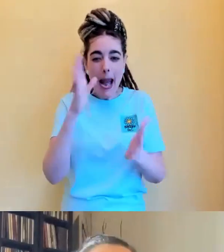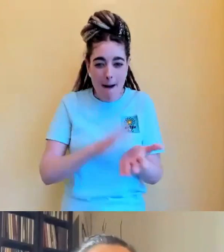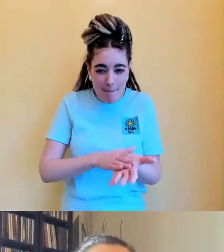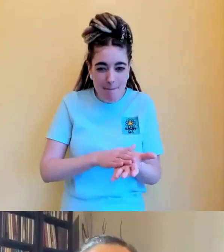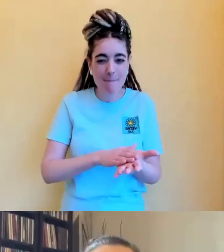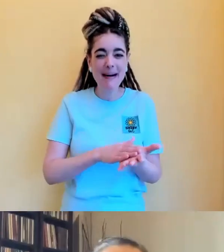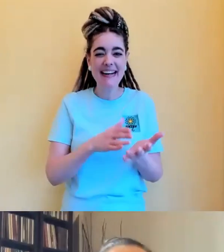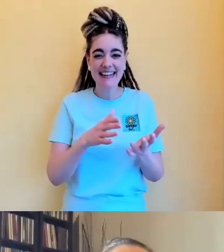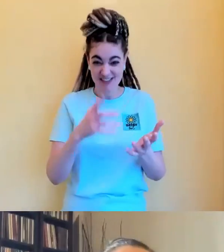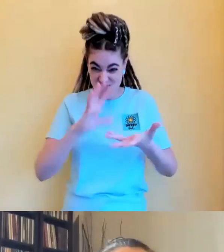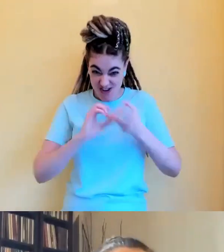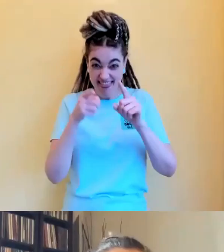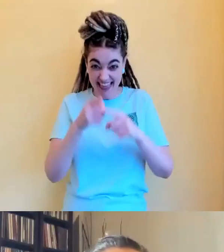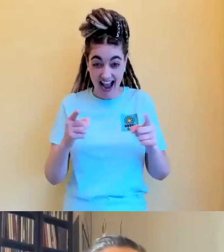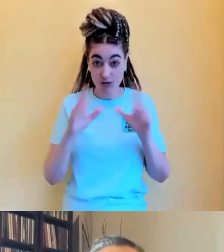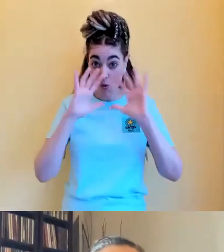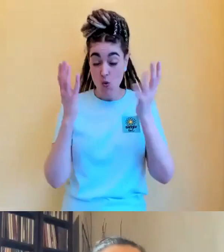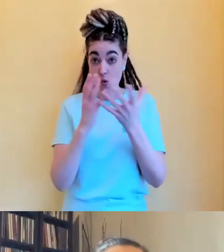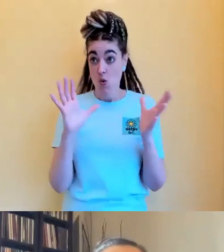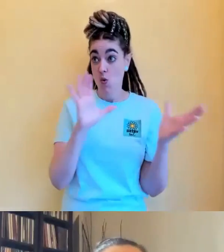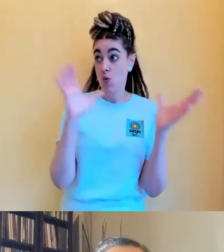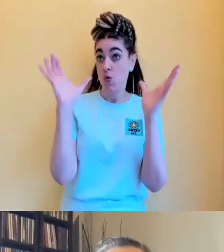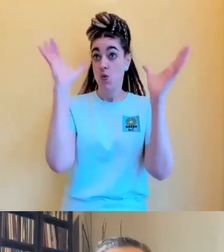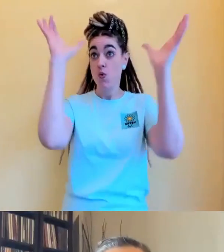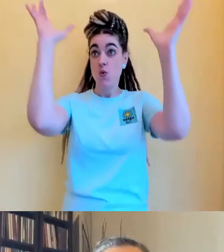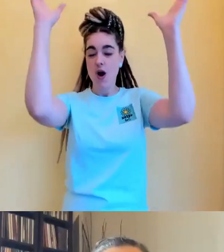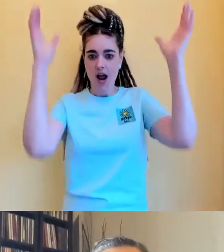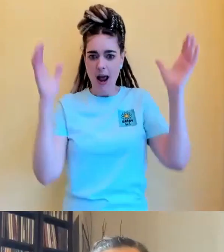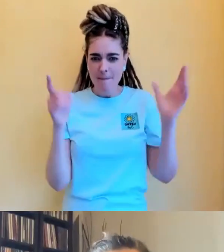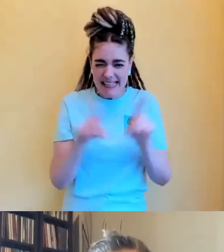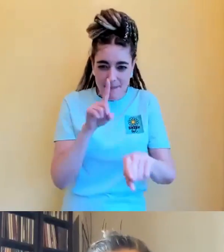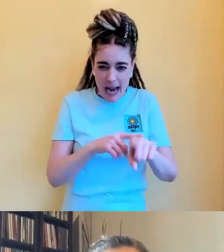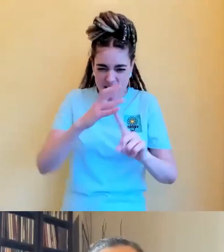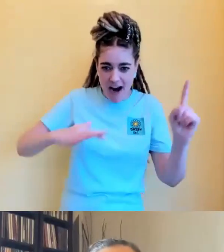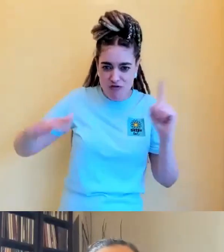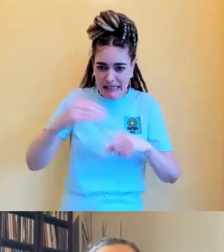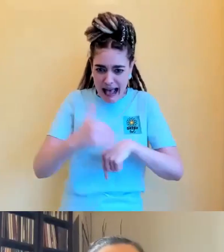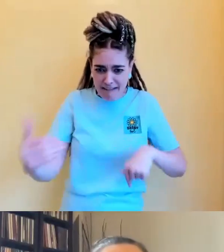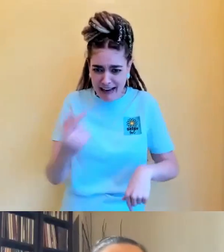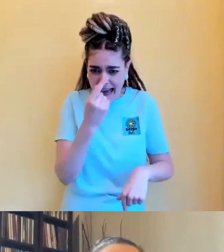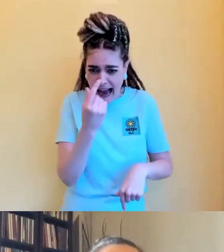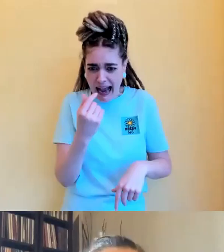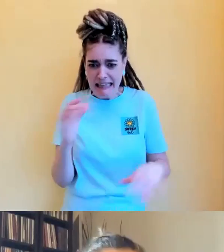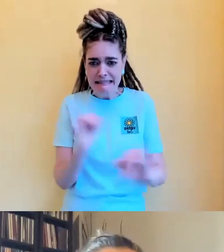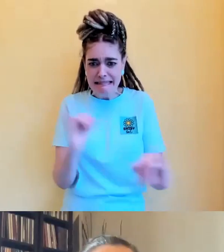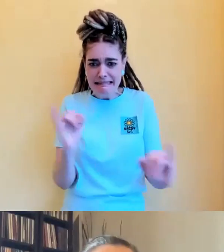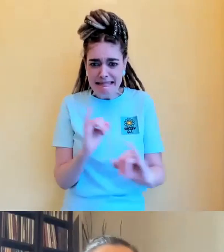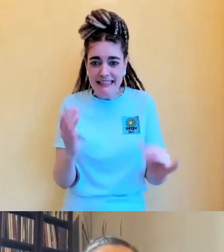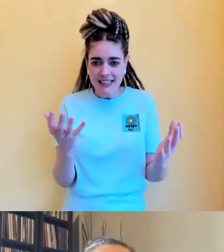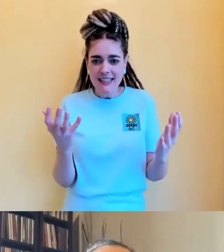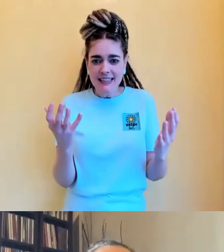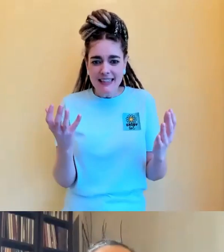to make this happen. And then come in the questions, well, but this is incredibly unenvironmental, isn't it? And that comes in with a lot